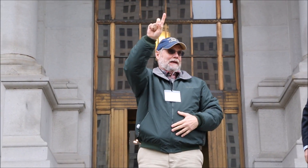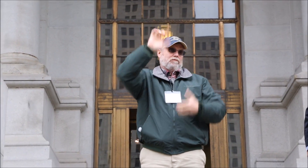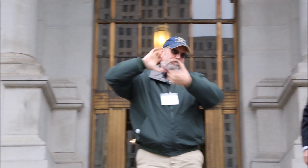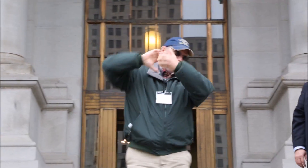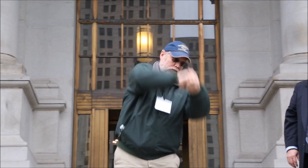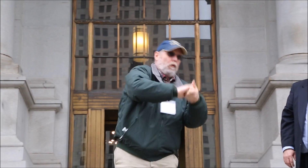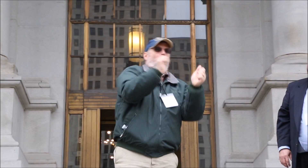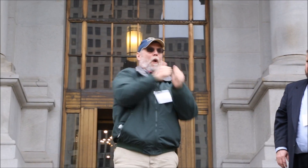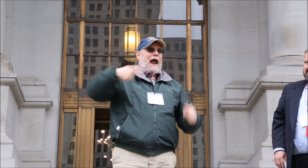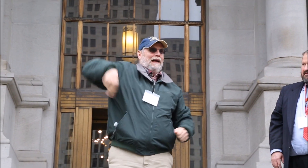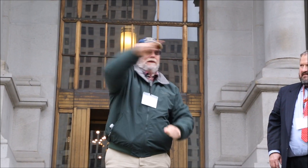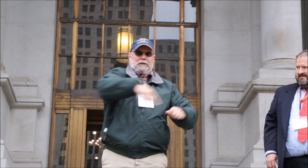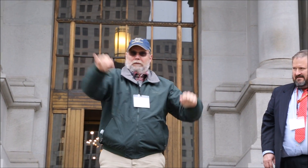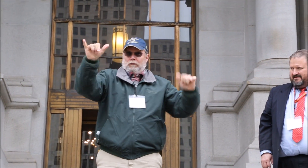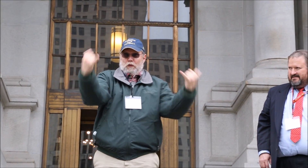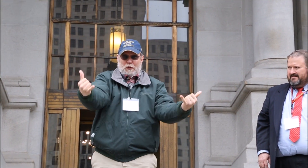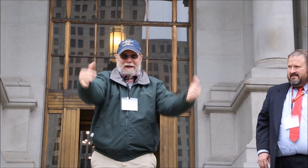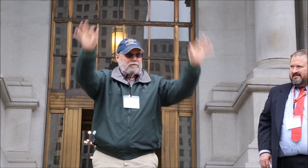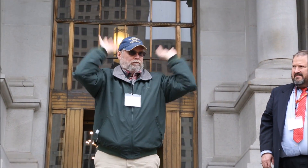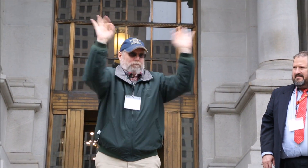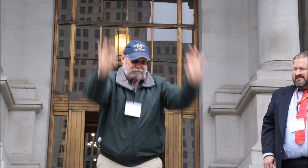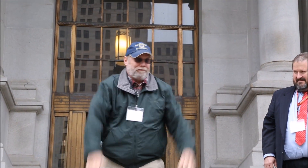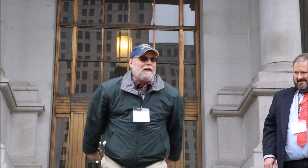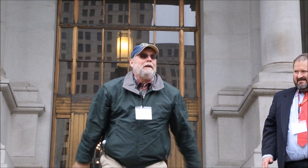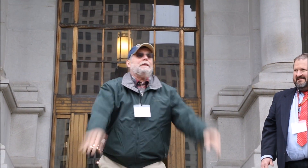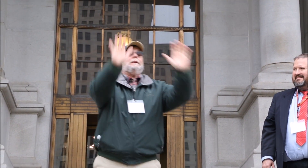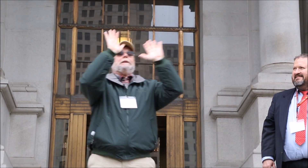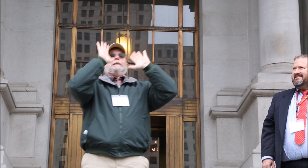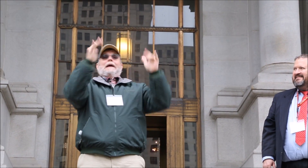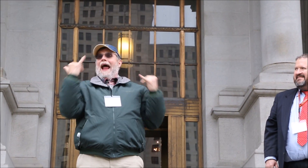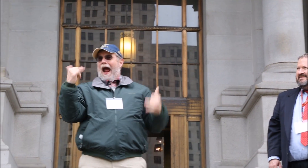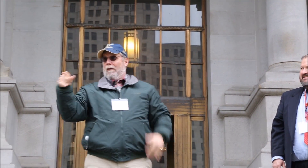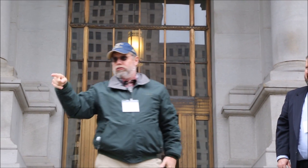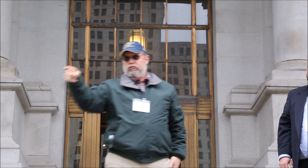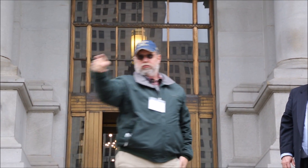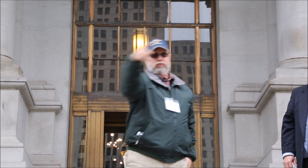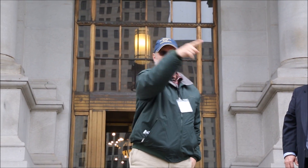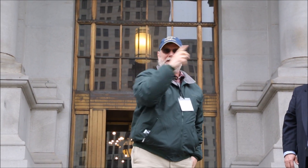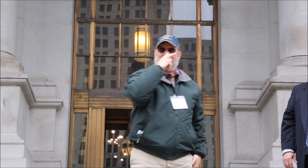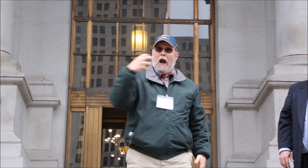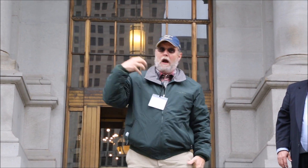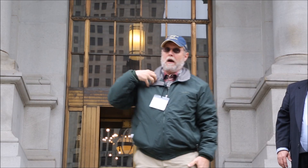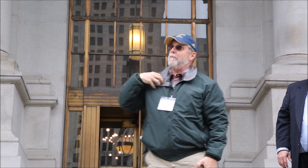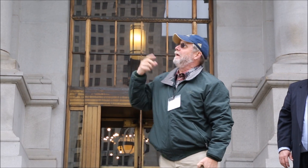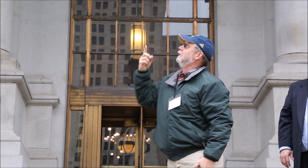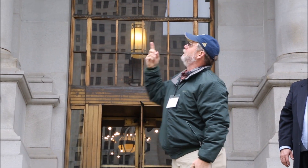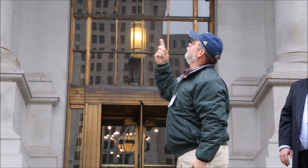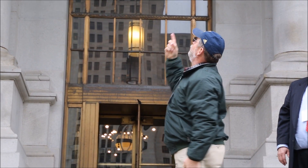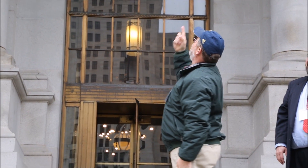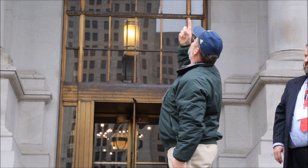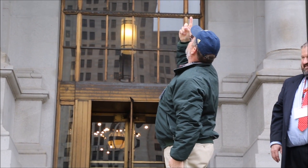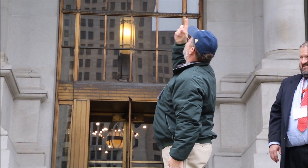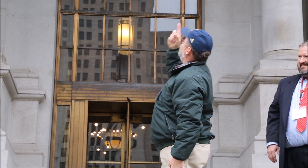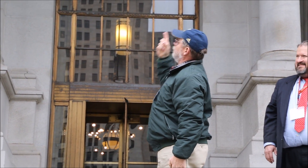can do anything. I can talk about my own story, my own experiences in both the hearing and the